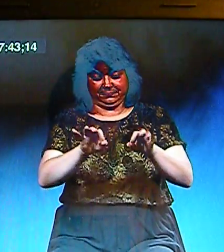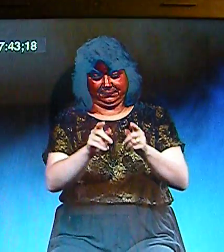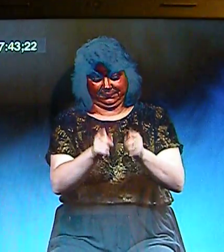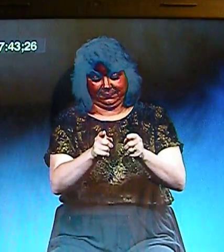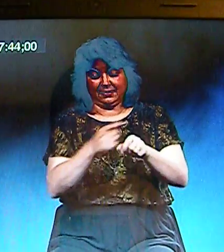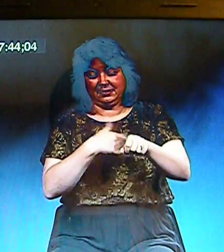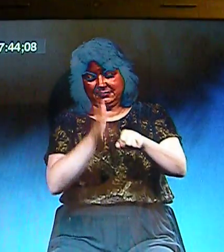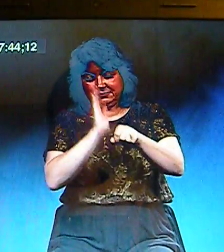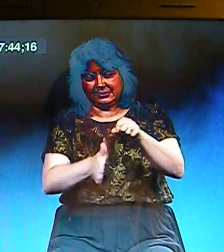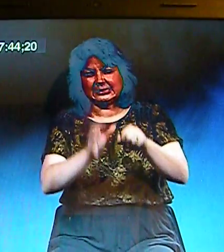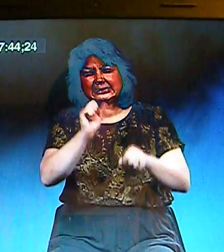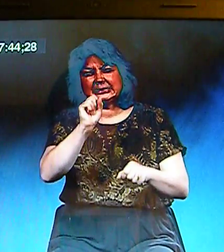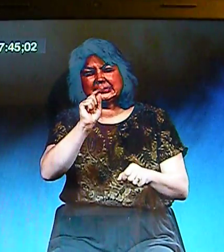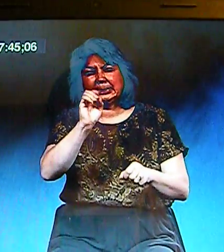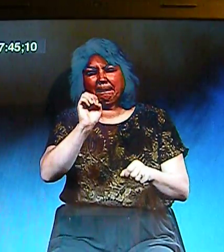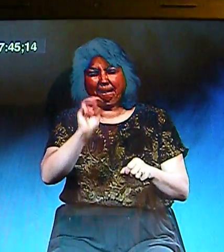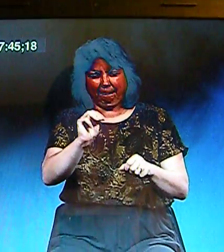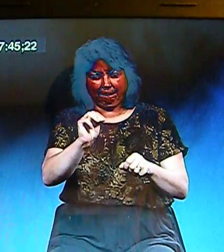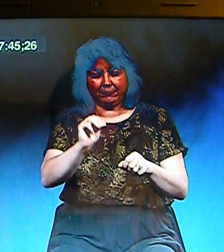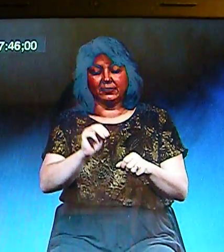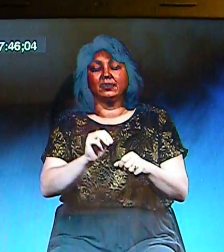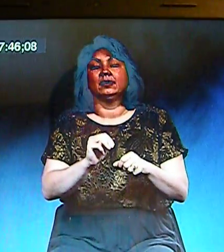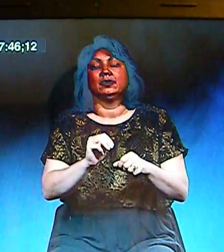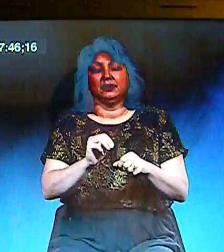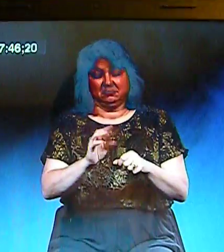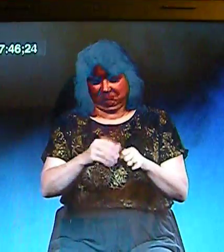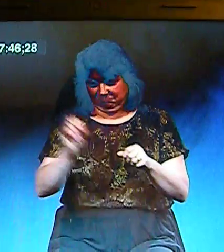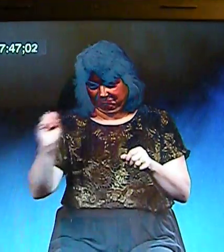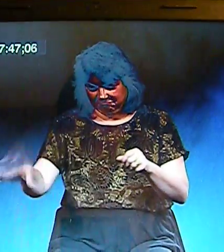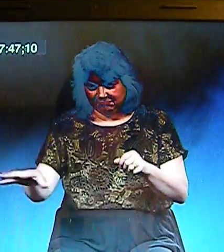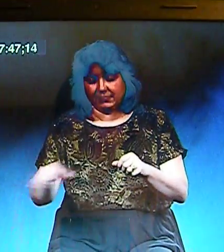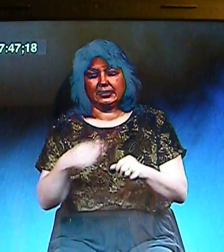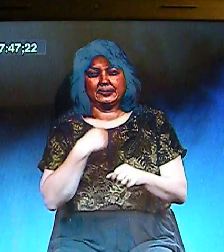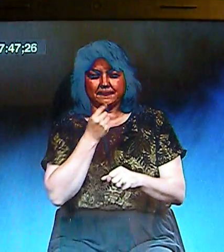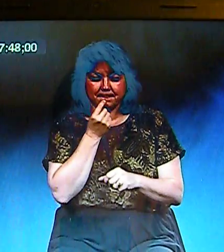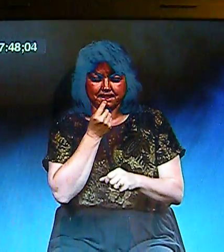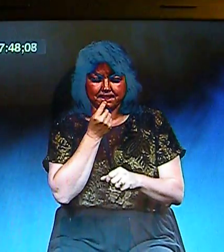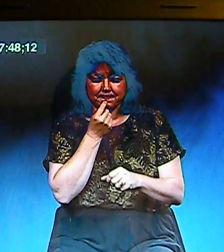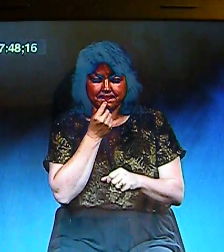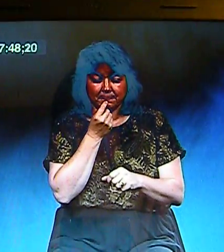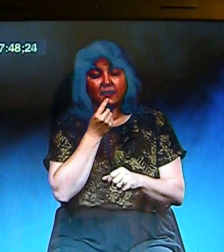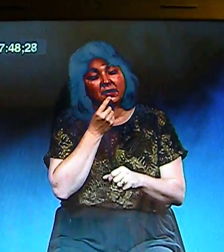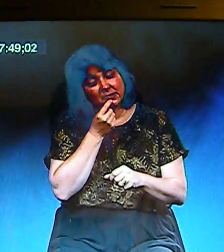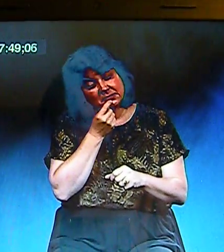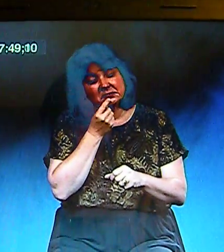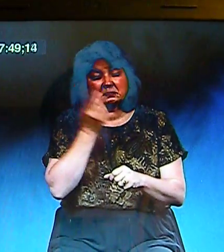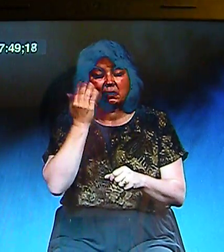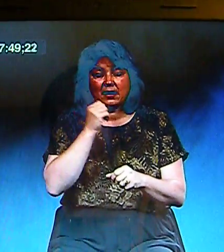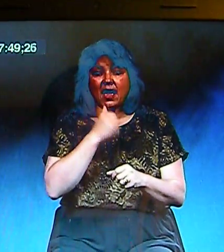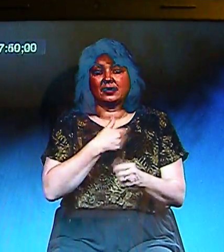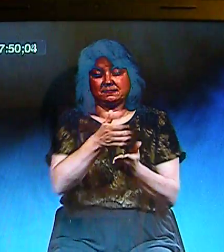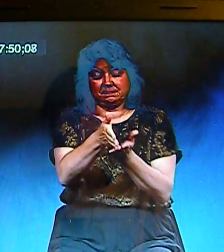So I was thinking of how I was going to cut the peppers. So I would cut off the stem and then